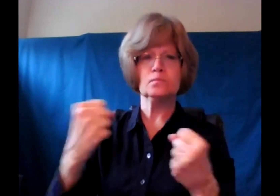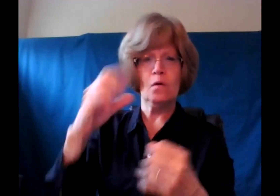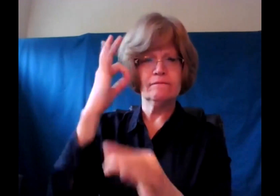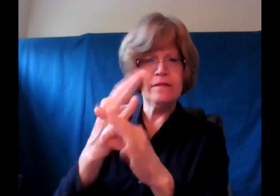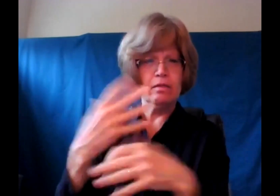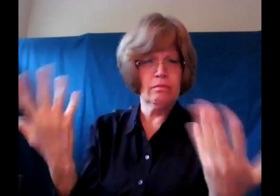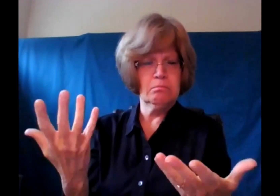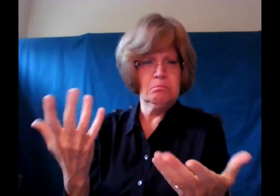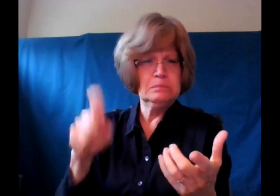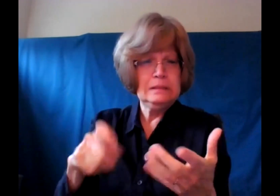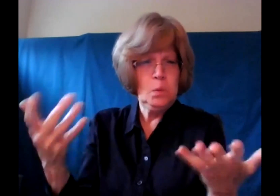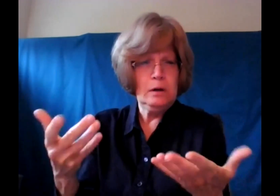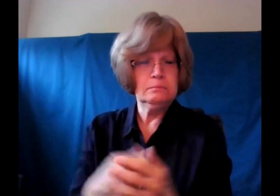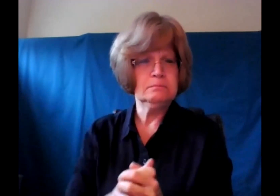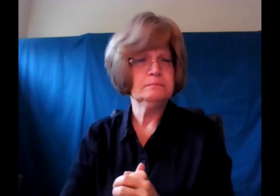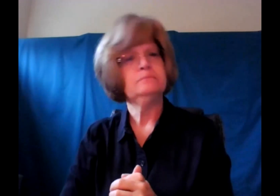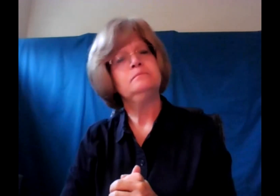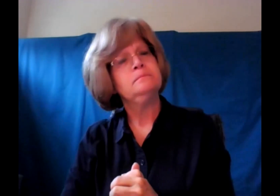faith?